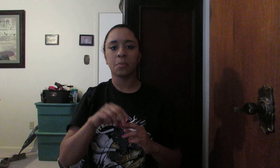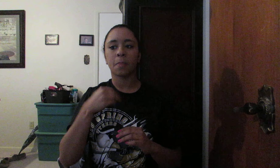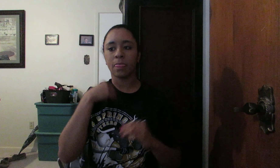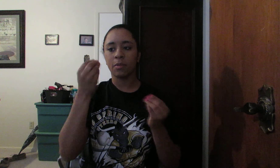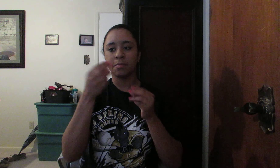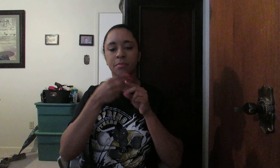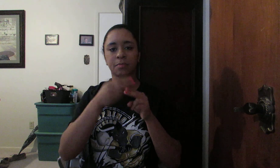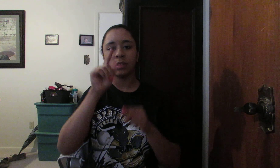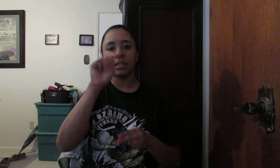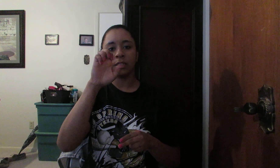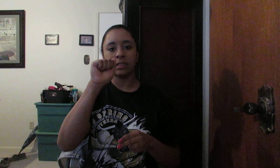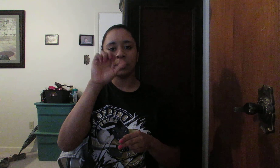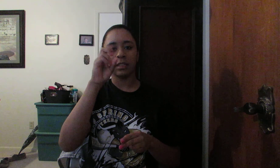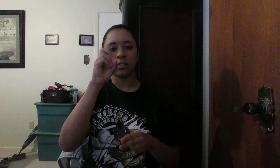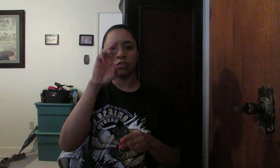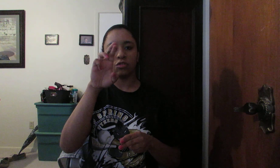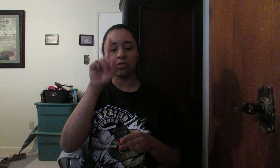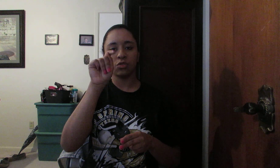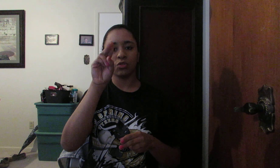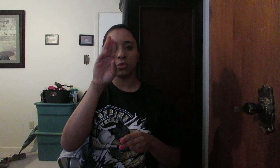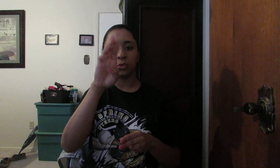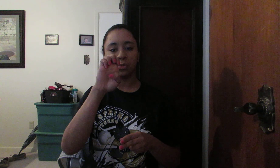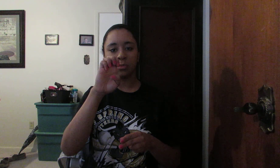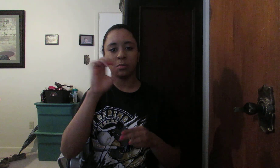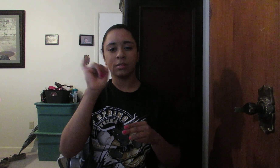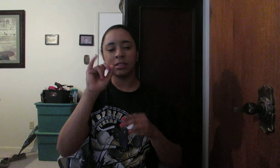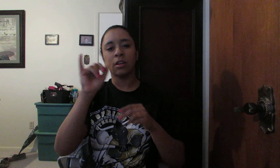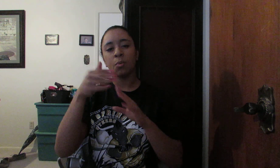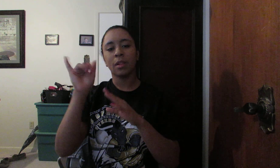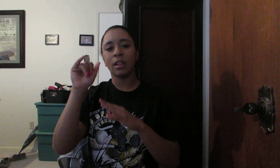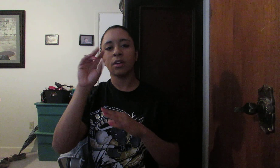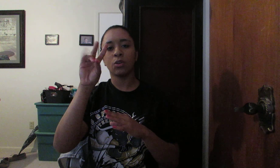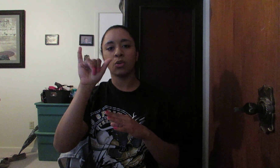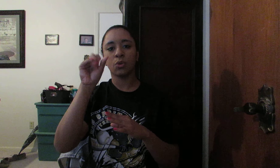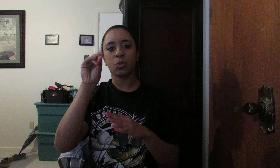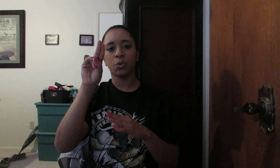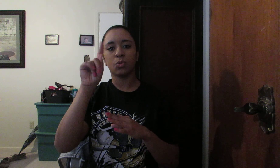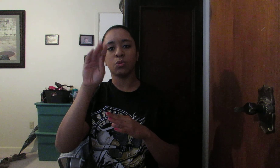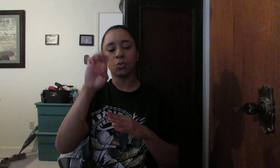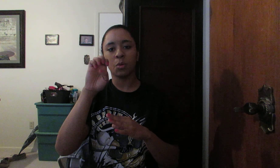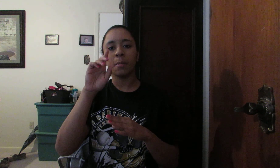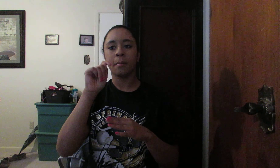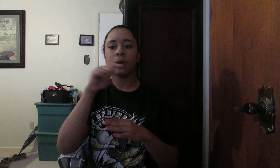an alternative to YouTube. I know that YouTube has generally been blocked in a lot of the districts in the